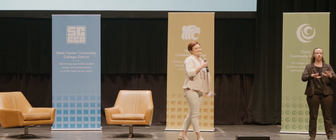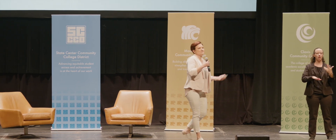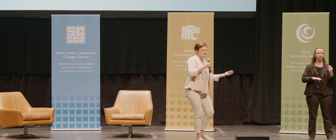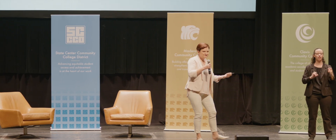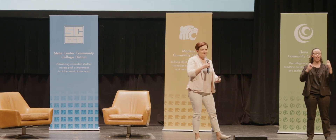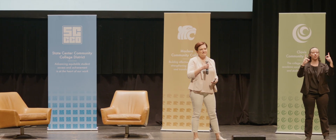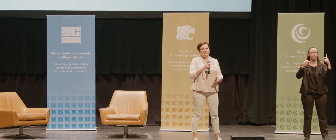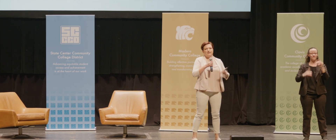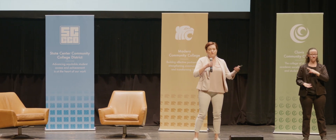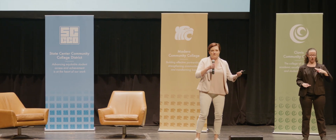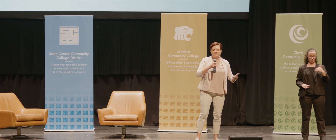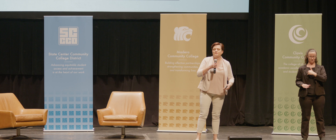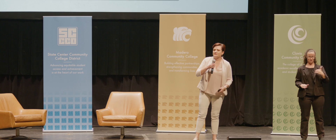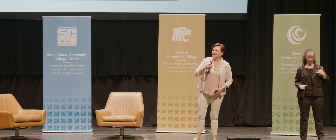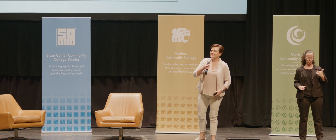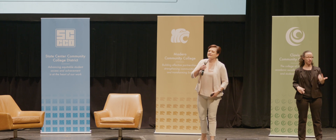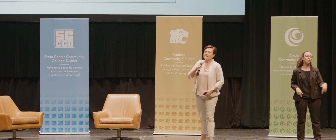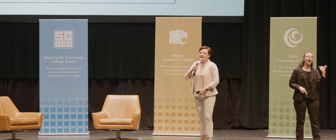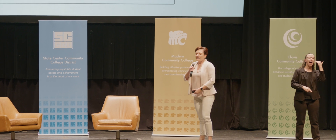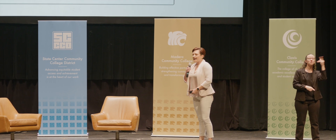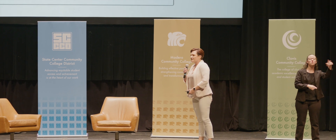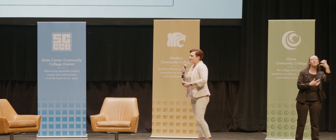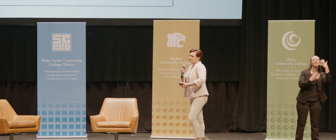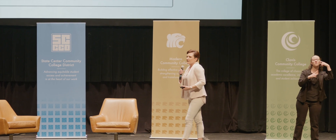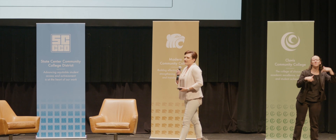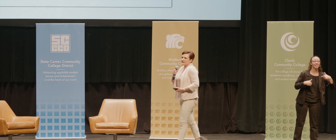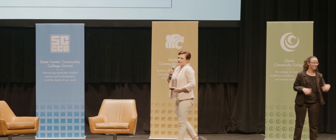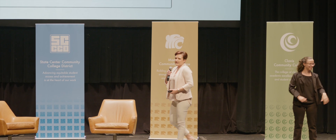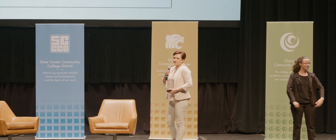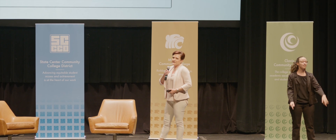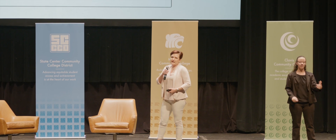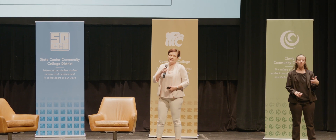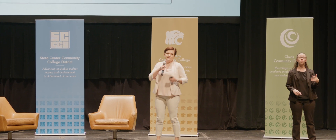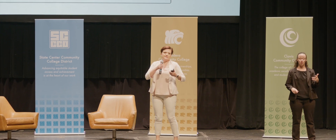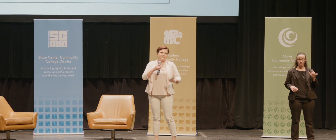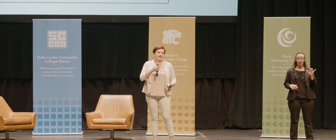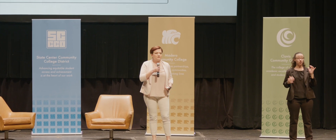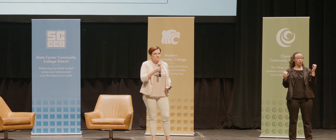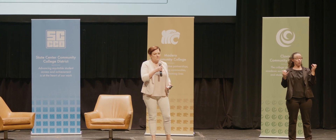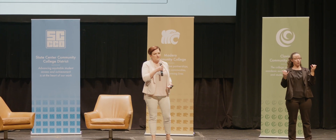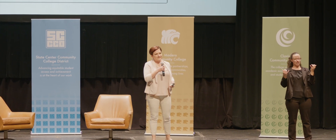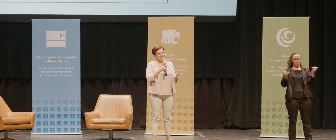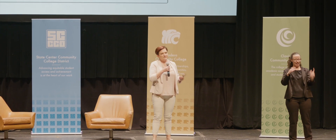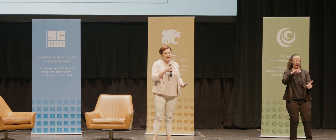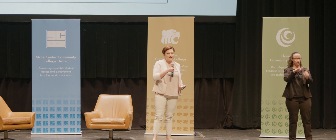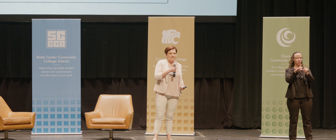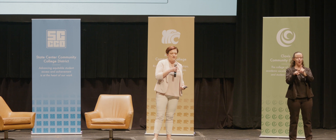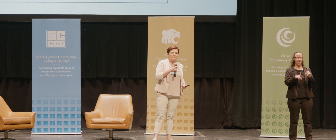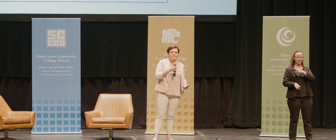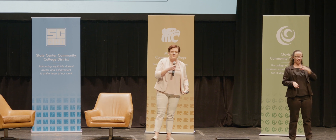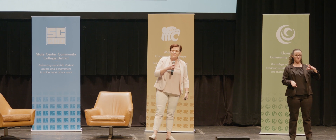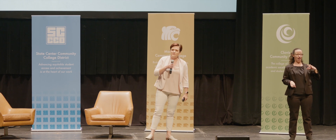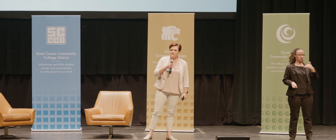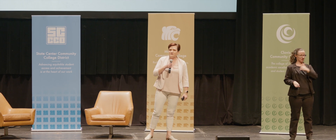so, I knew I would have to pause right there. And so that's where I'm coming at you today, is a faculty member, because I still have